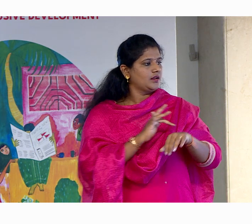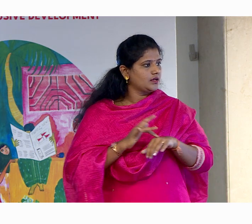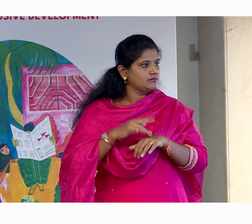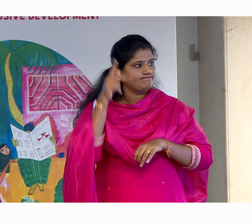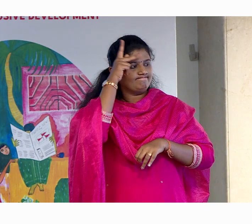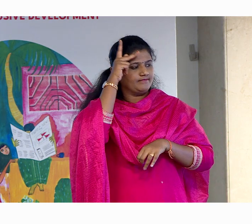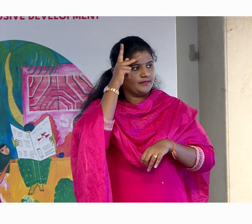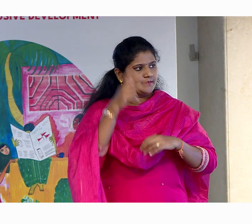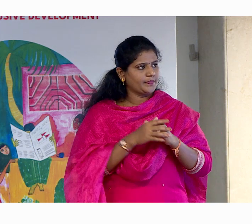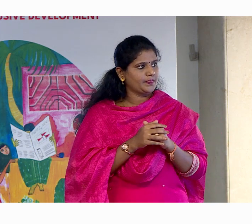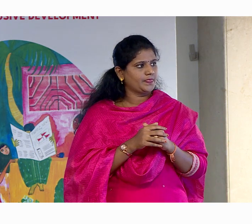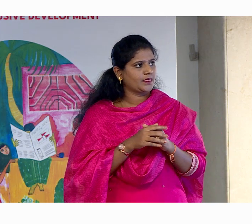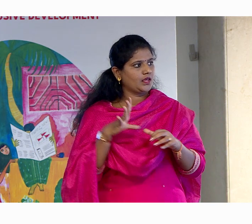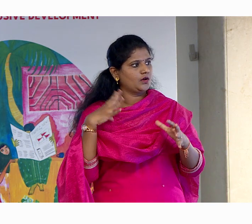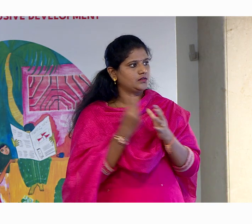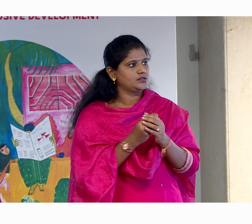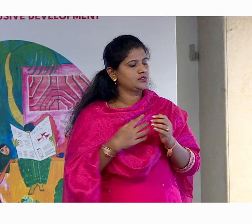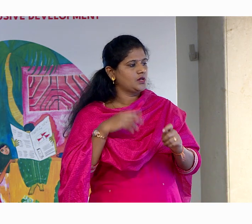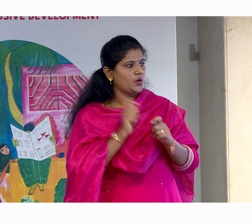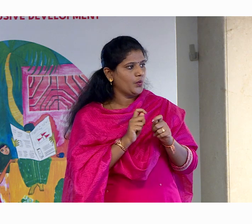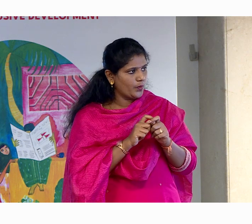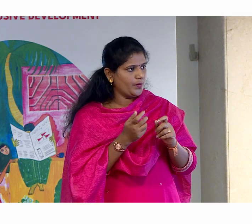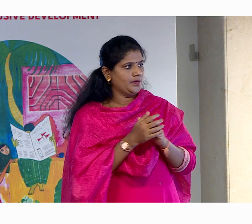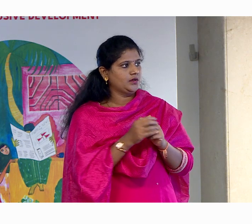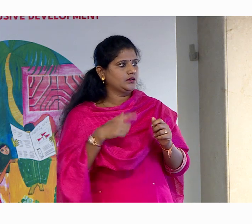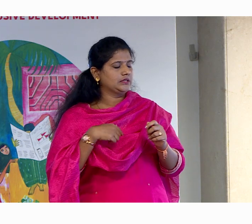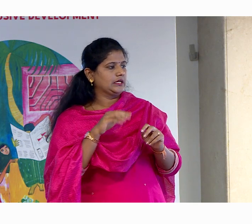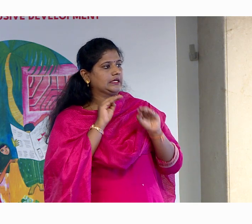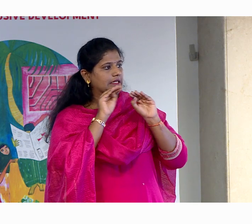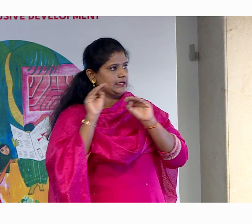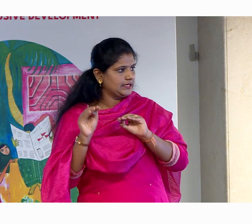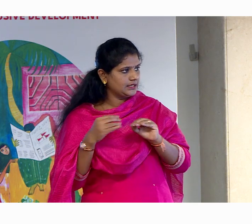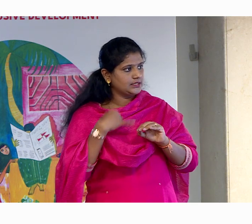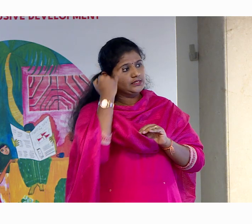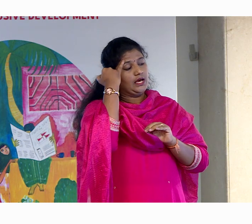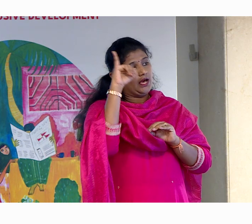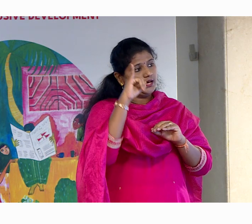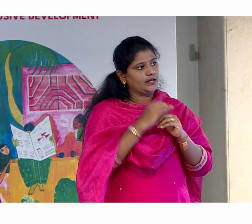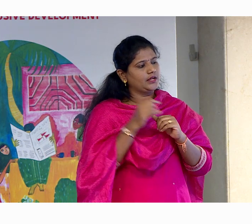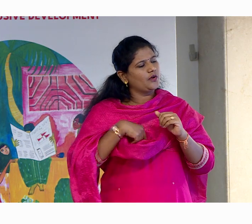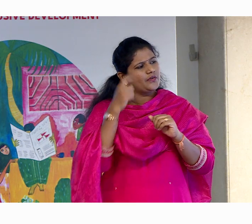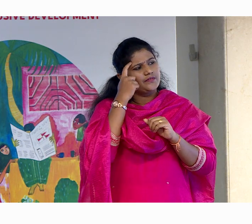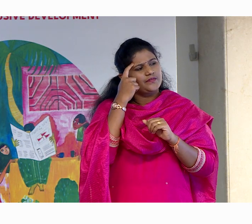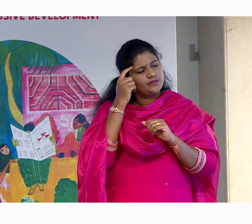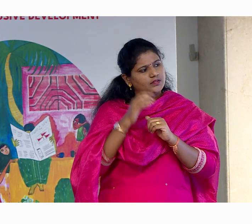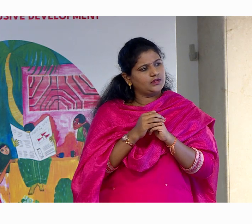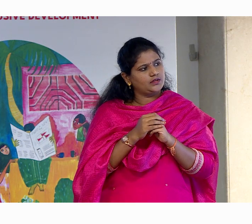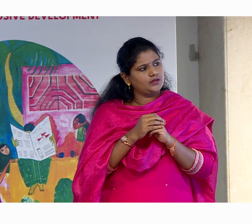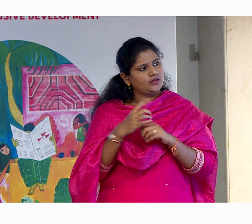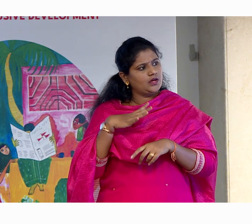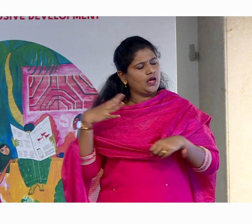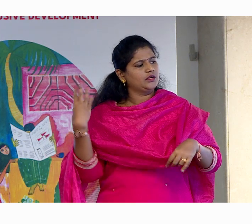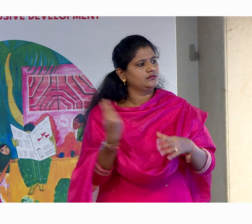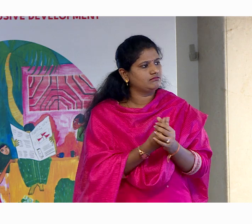knowledge. You've also embedded your trainers and your teachers' norms and ideas into your thinking, and there will be local